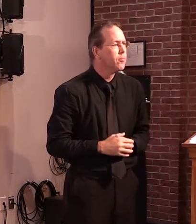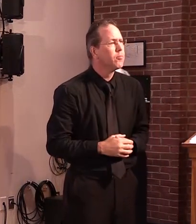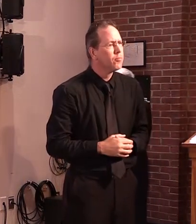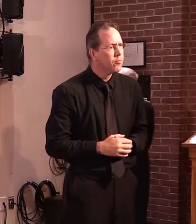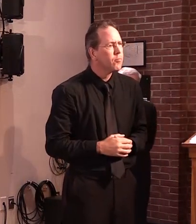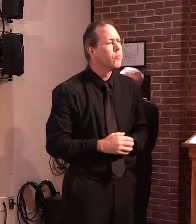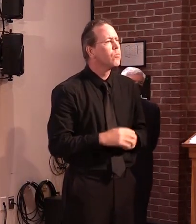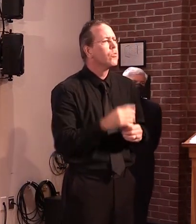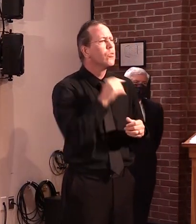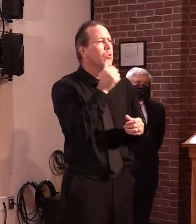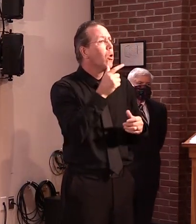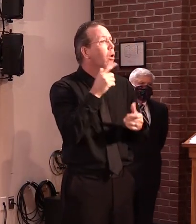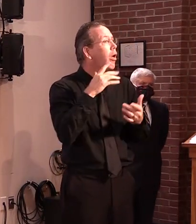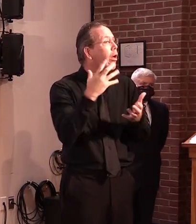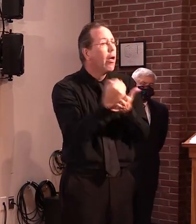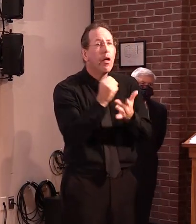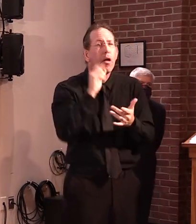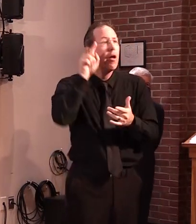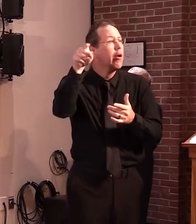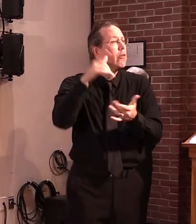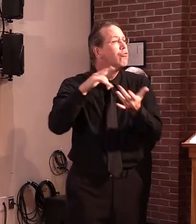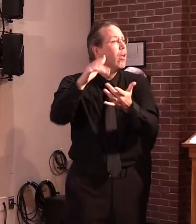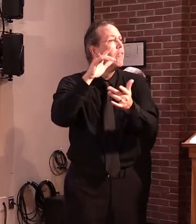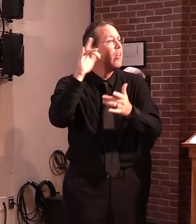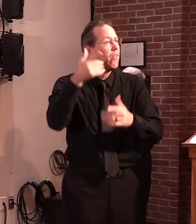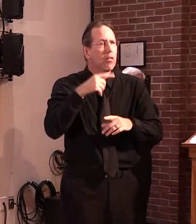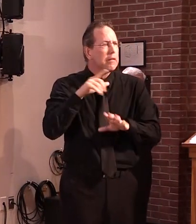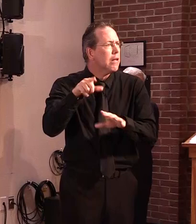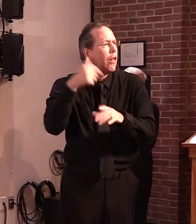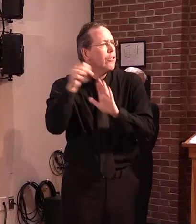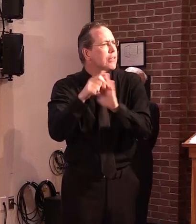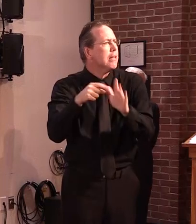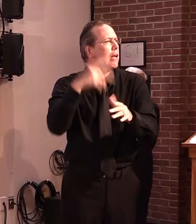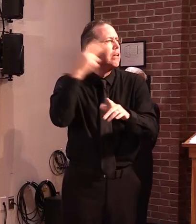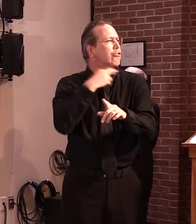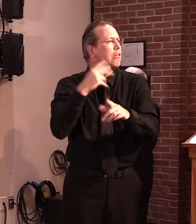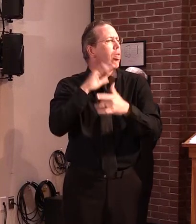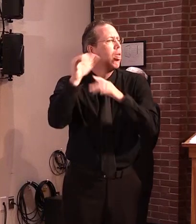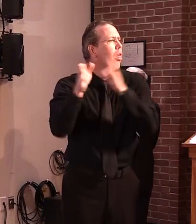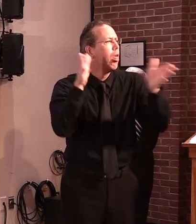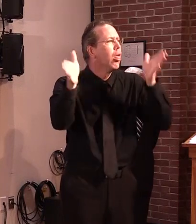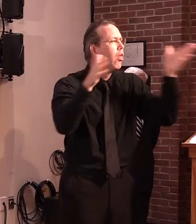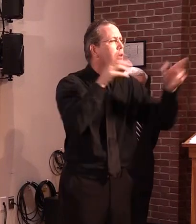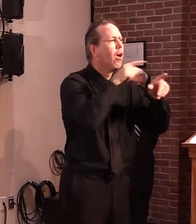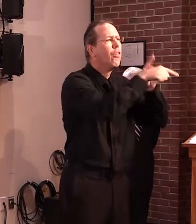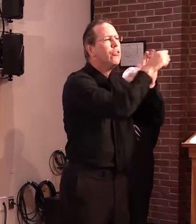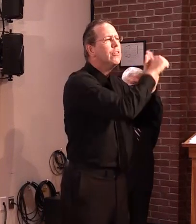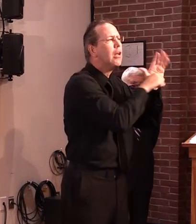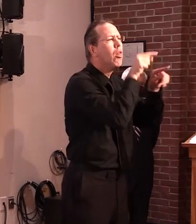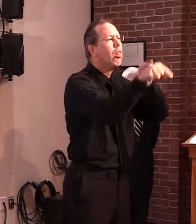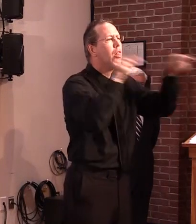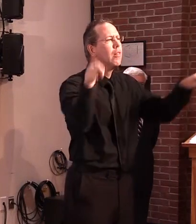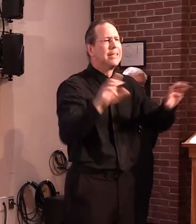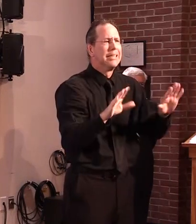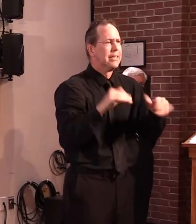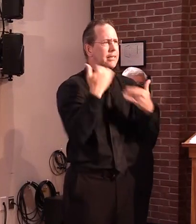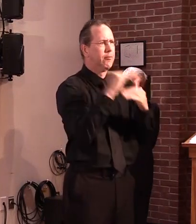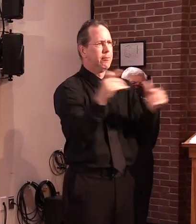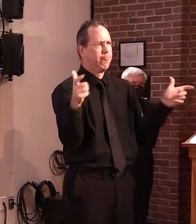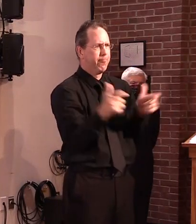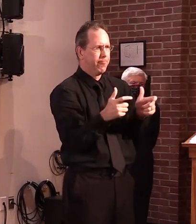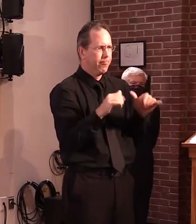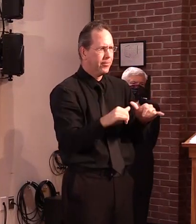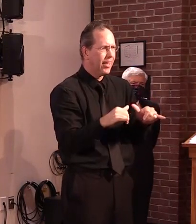things outdoor as much as you can do indoor, and washing hands as frequently as possible. Whether you are